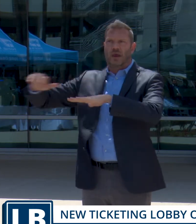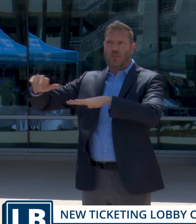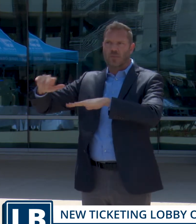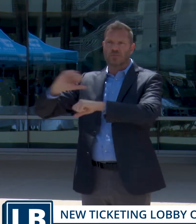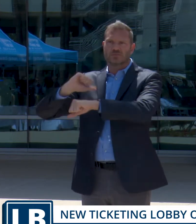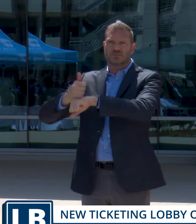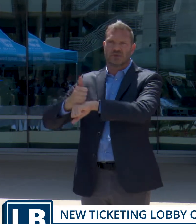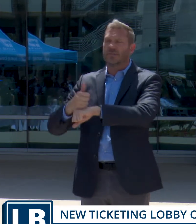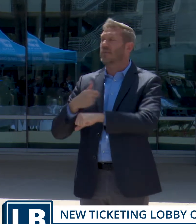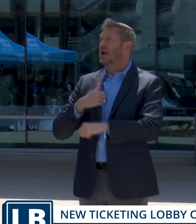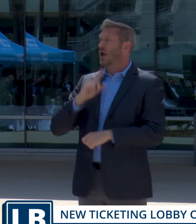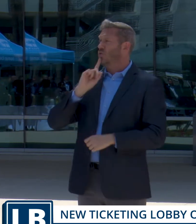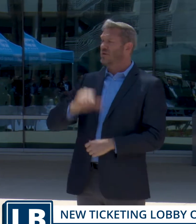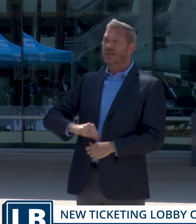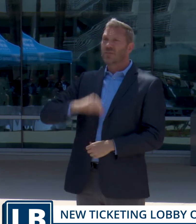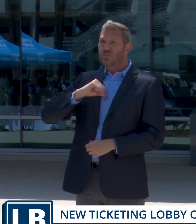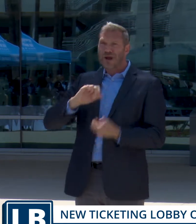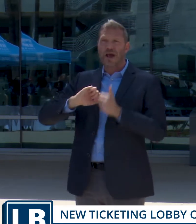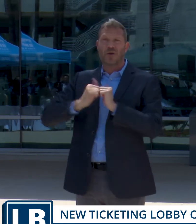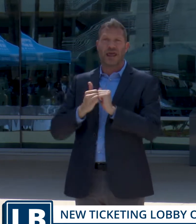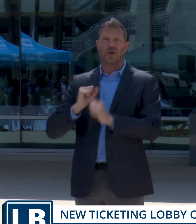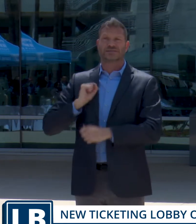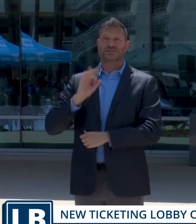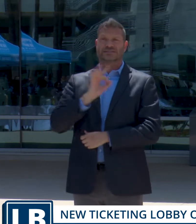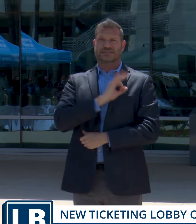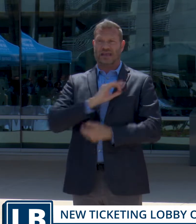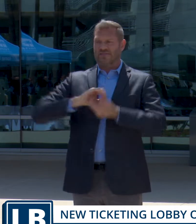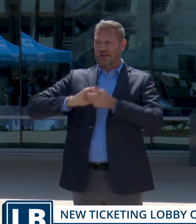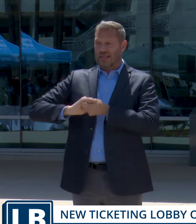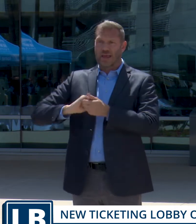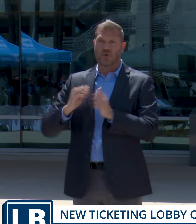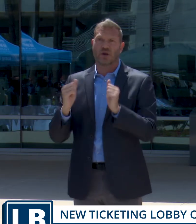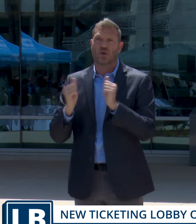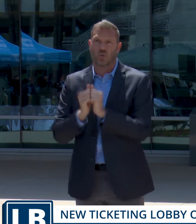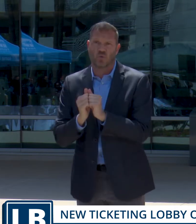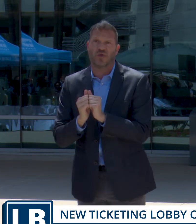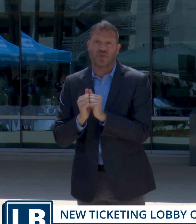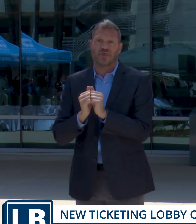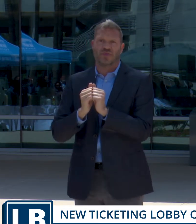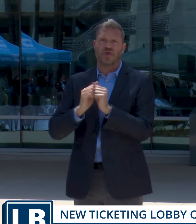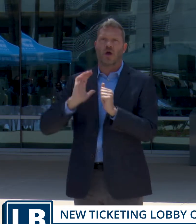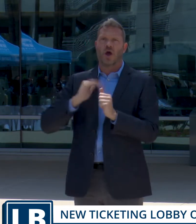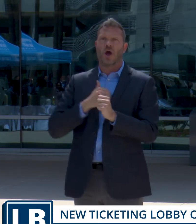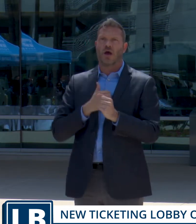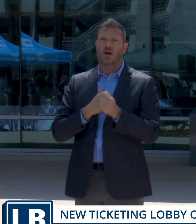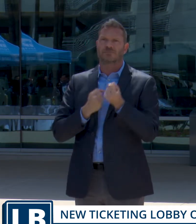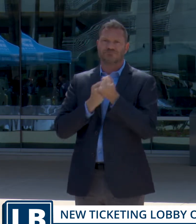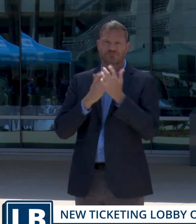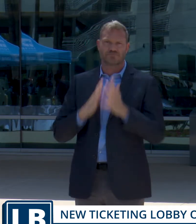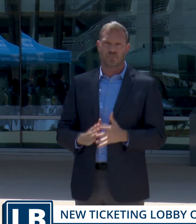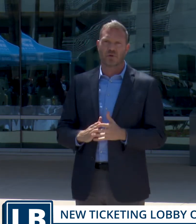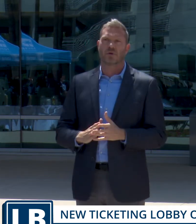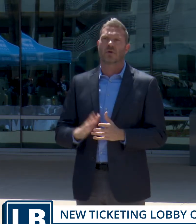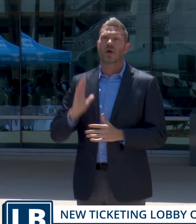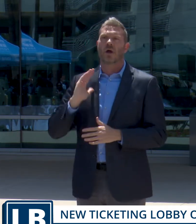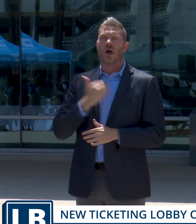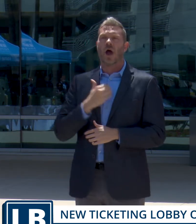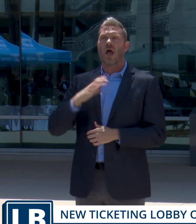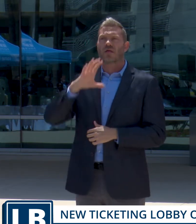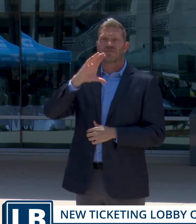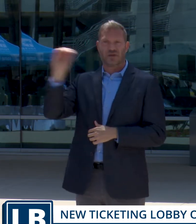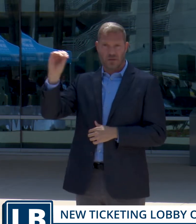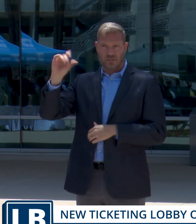how airport staff collaborated with our stakeholders, and I'm going to run through a quick list here, but I want to mention them. All of our commercial